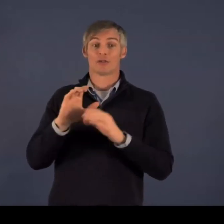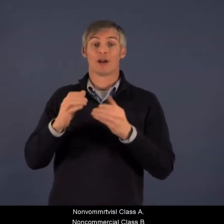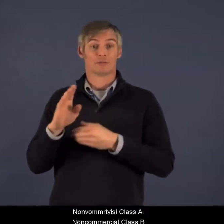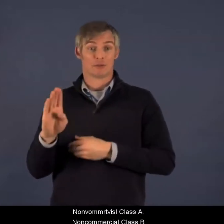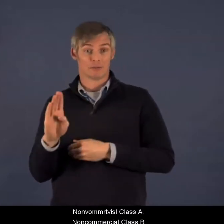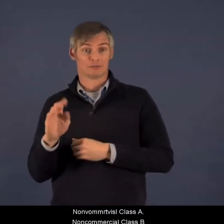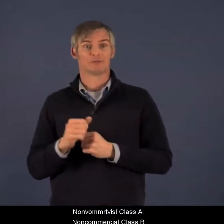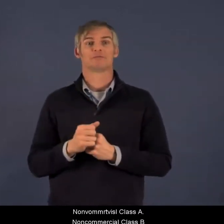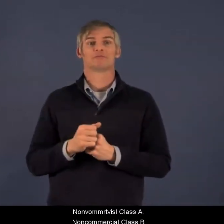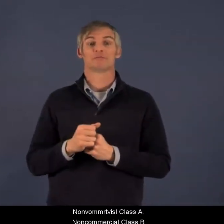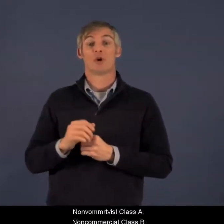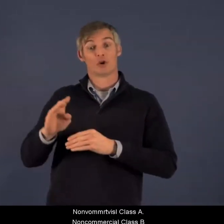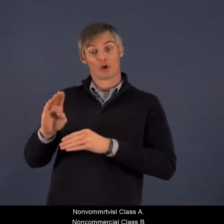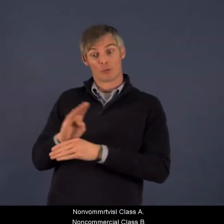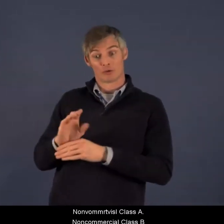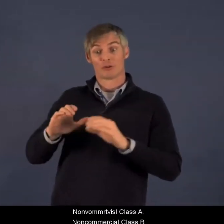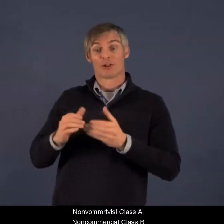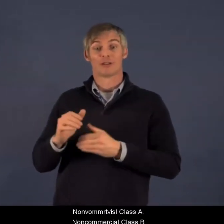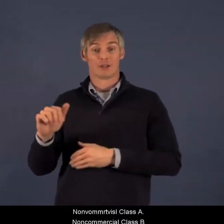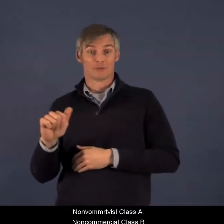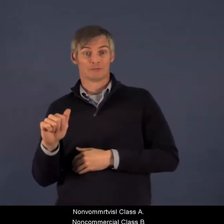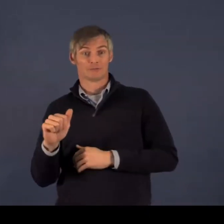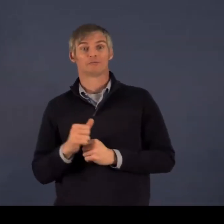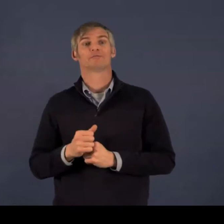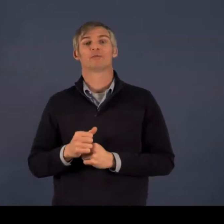non-commercial Class A, non-commercial Class B,